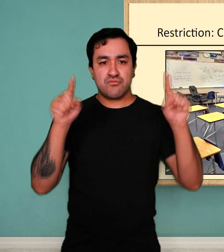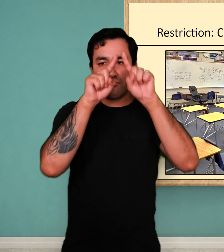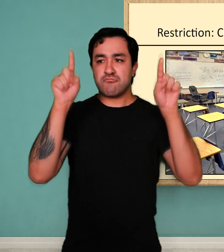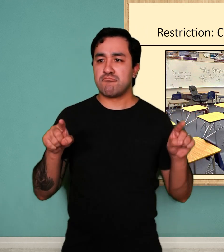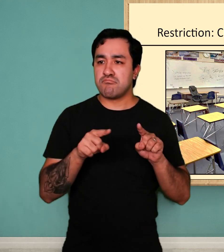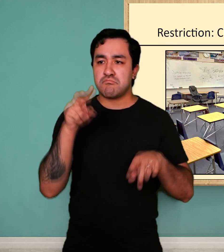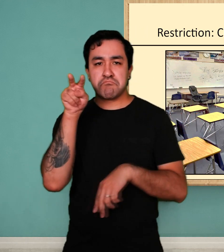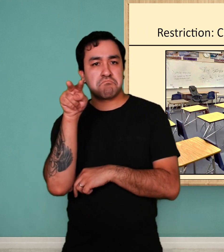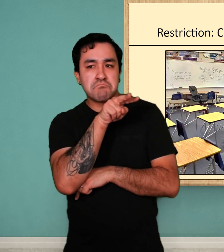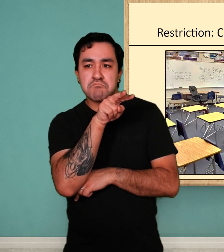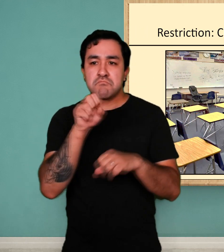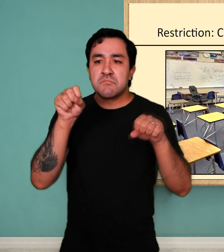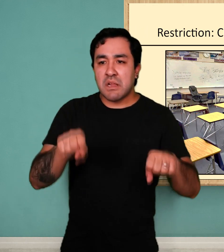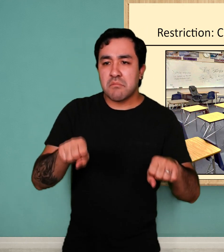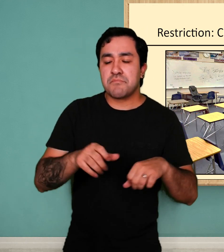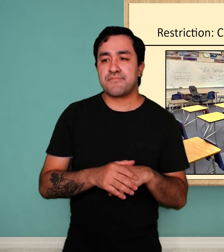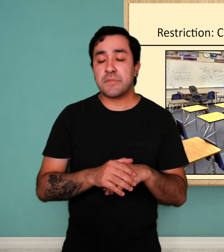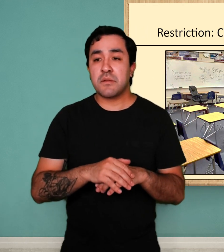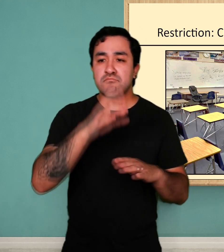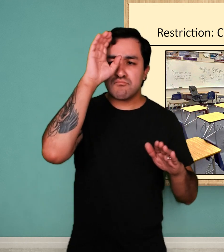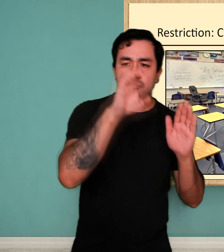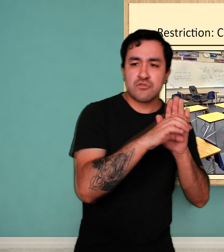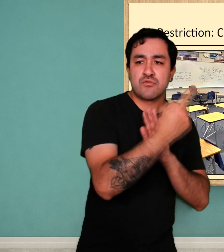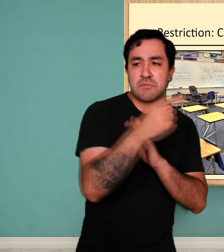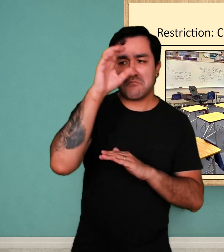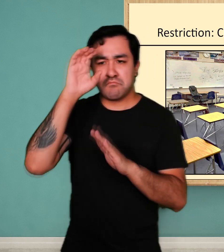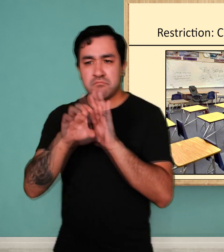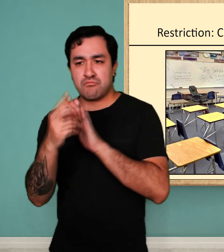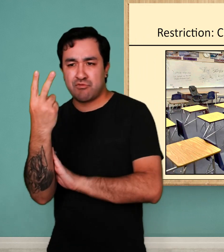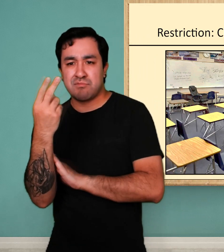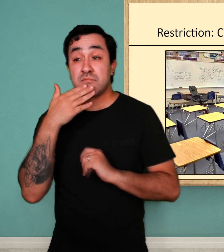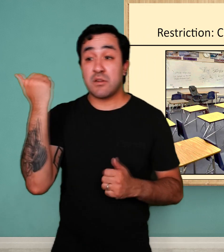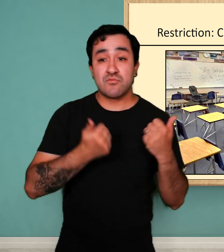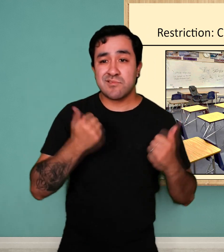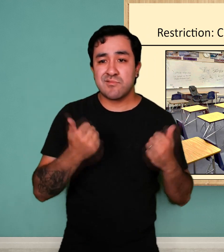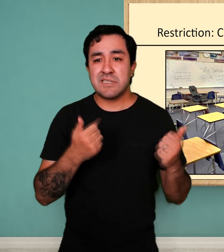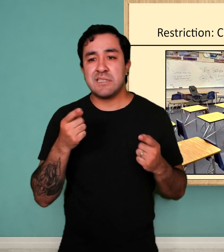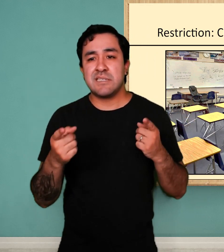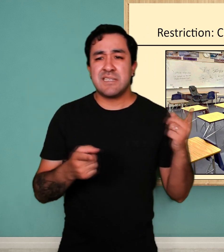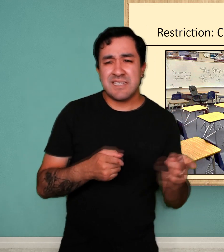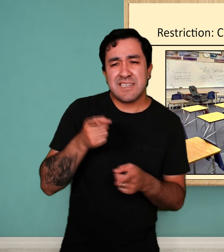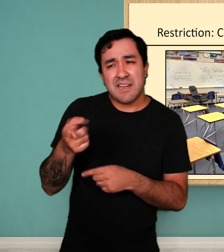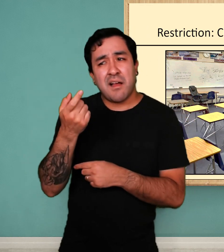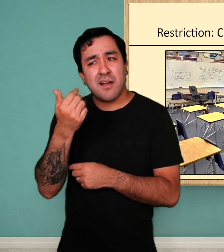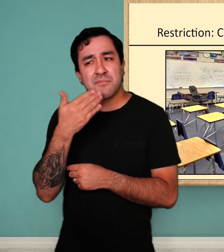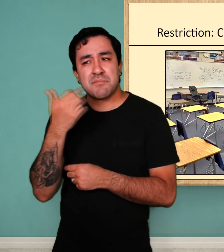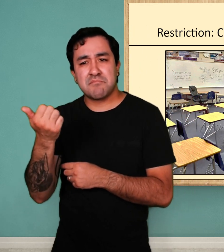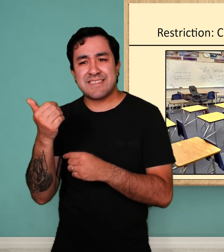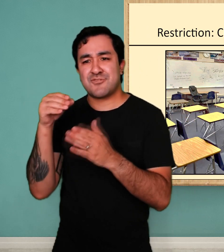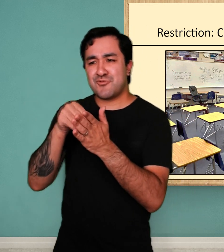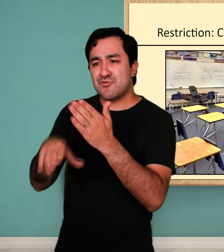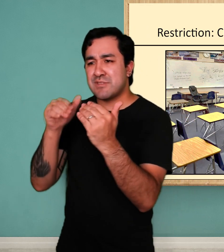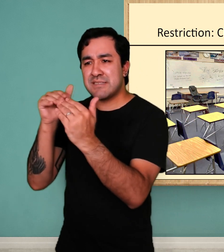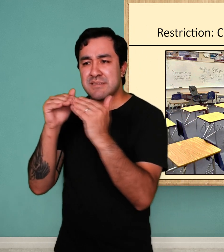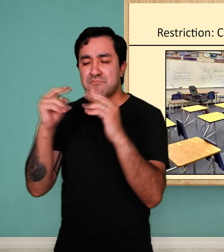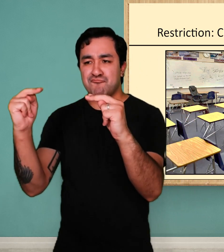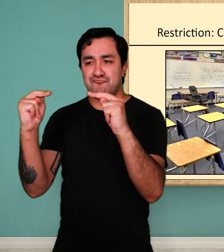board accessing instruction. Compared to the previous, it is an improvement in terms of seeing peers, but sacrifices the